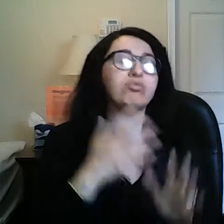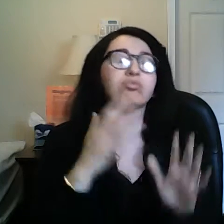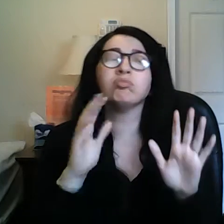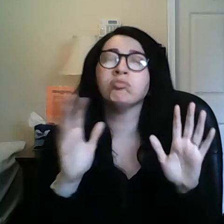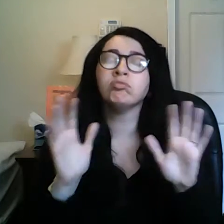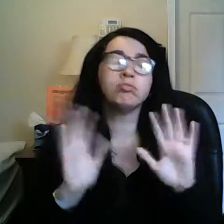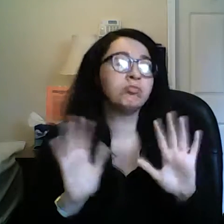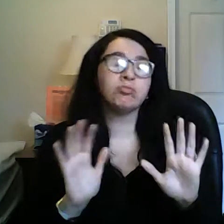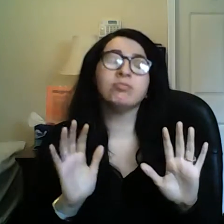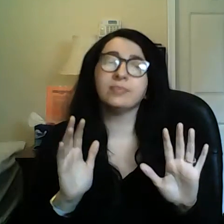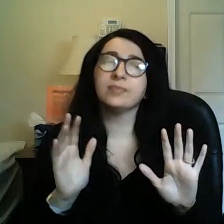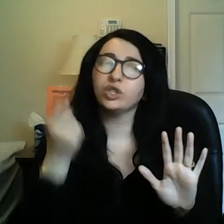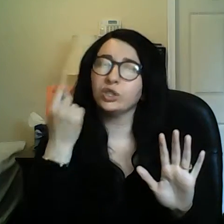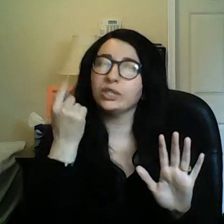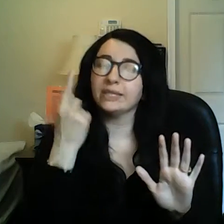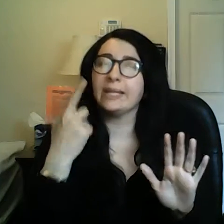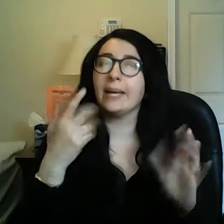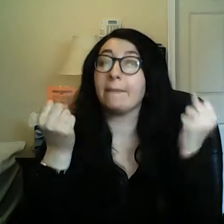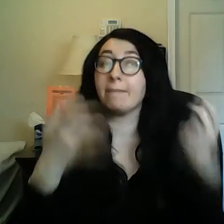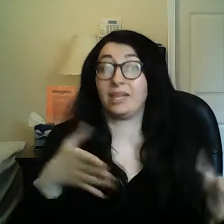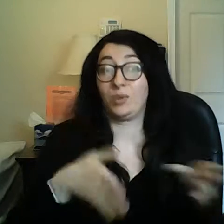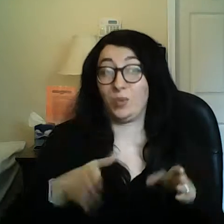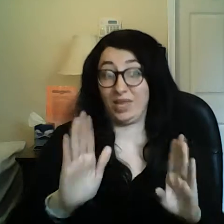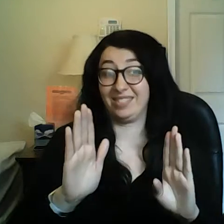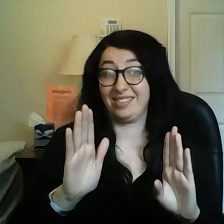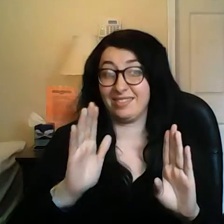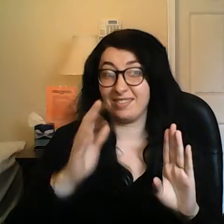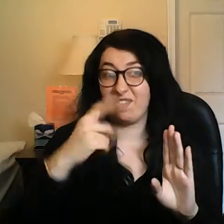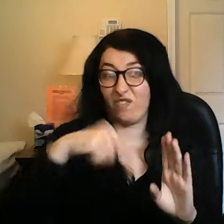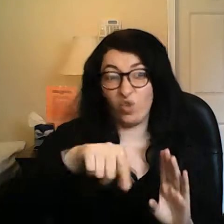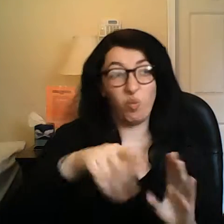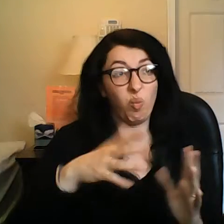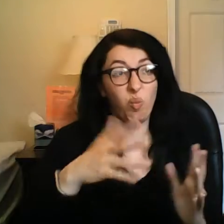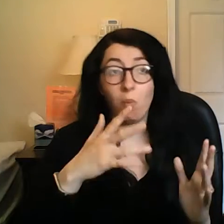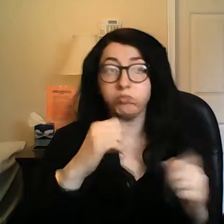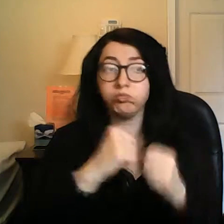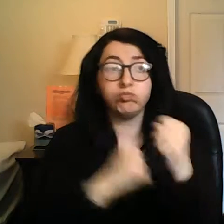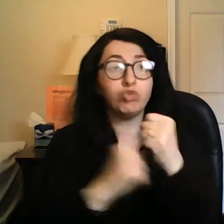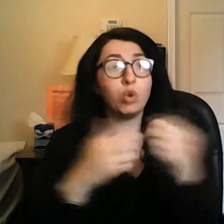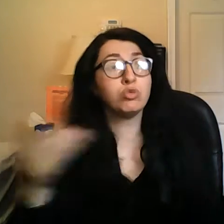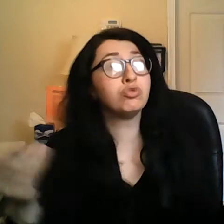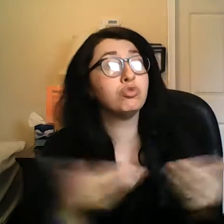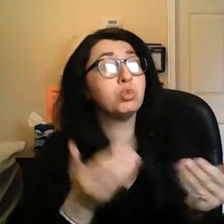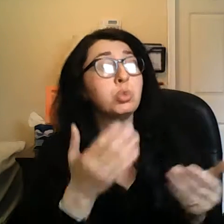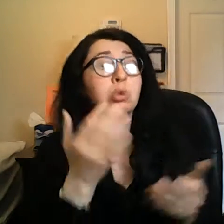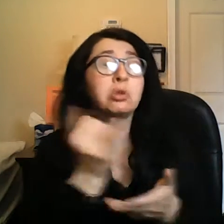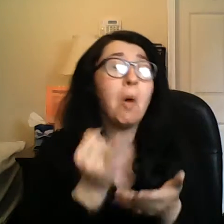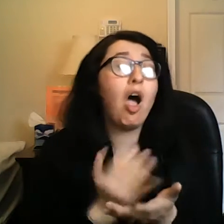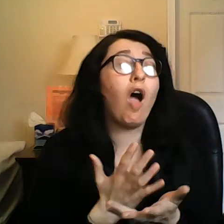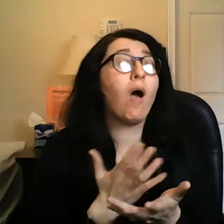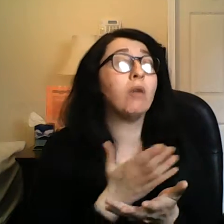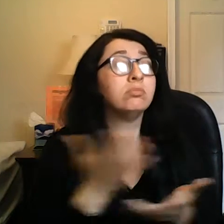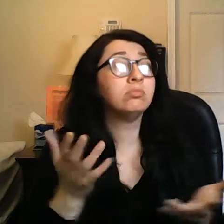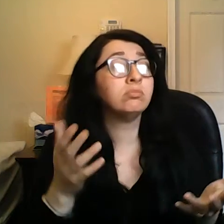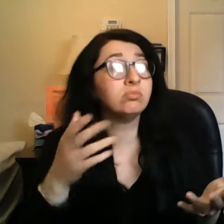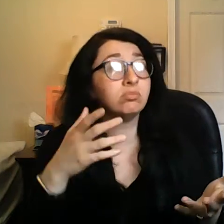of tangible ways for you to introduce some structure and some sort of art curriculum into your life to